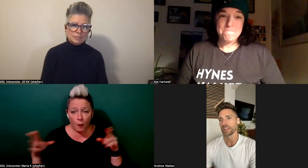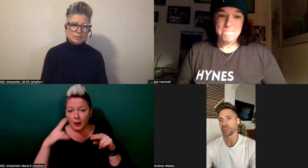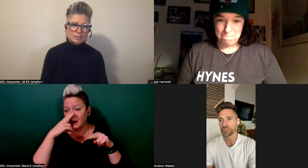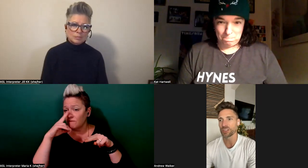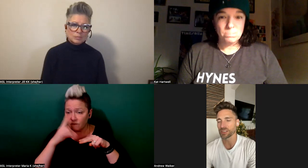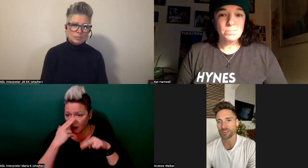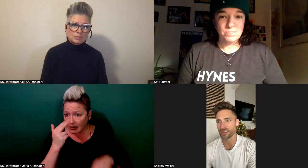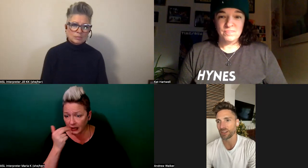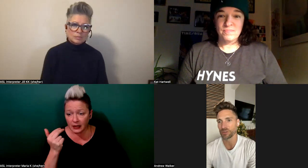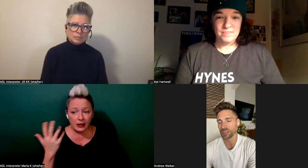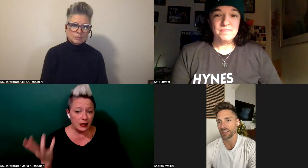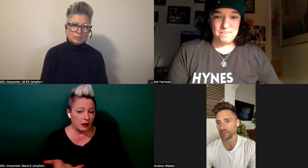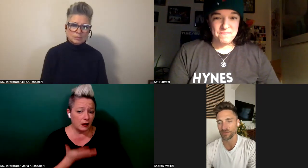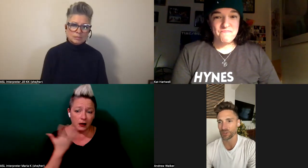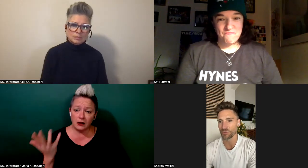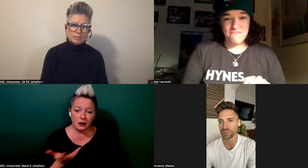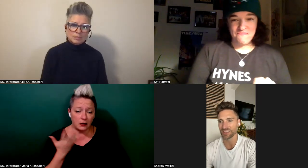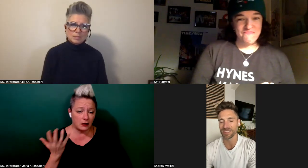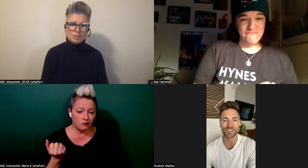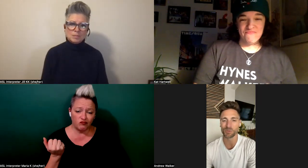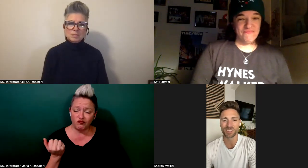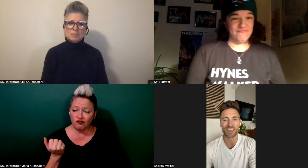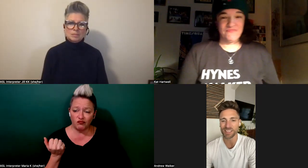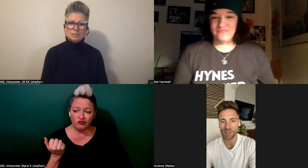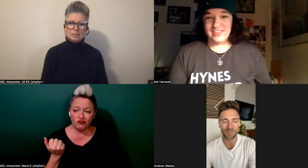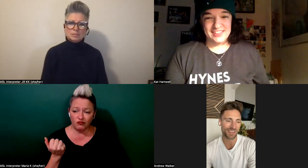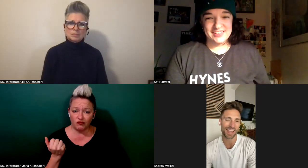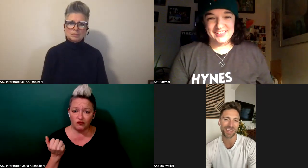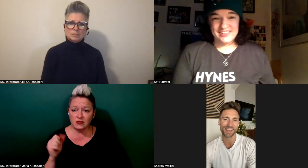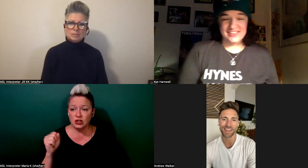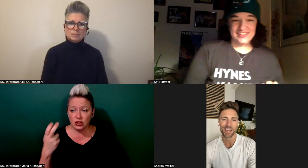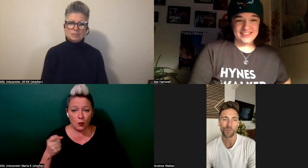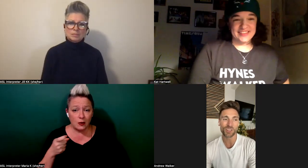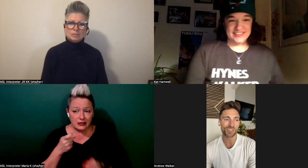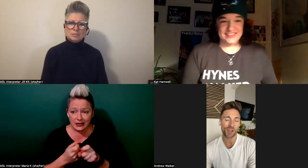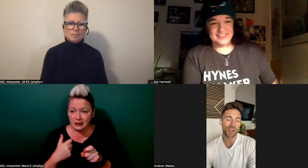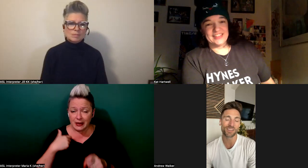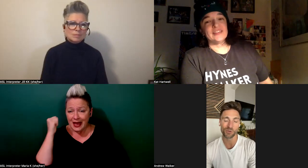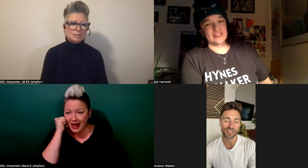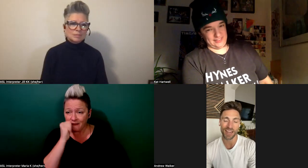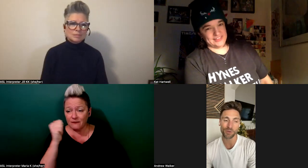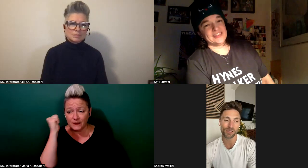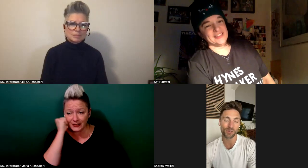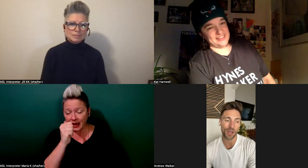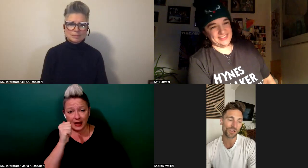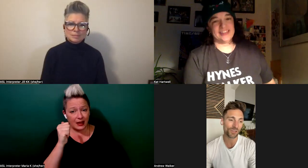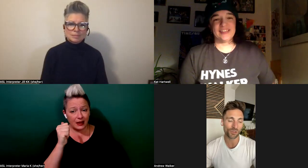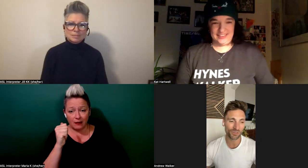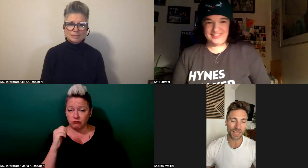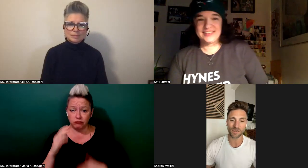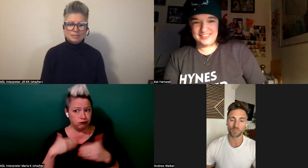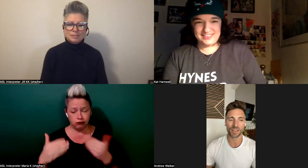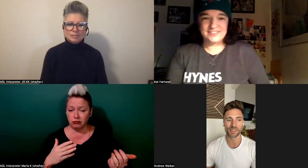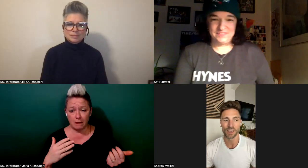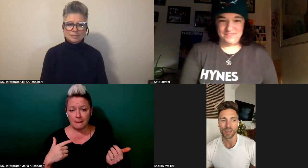and she just, she would tease me every day. We just got right into it, and I was a